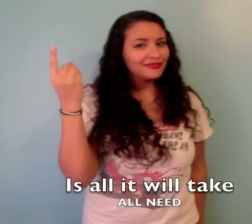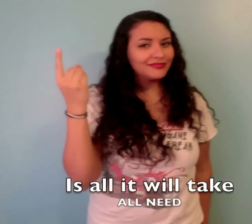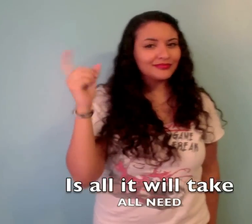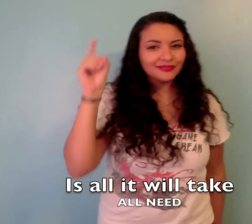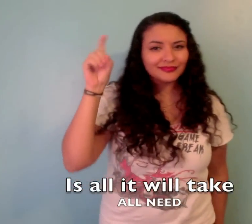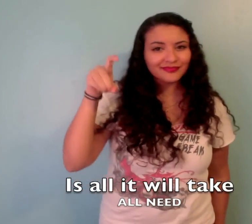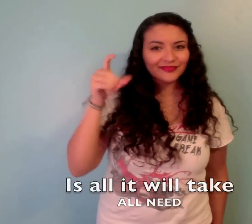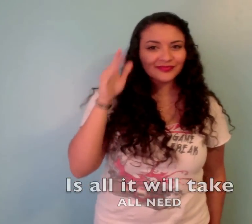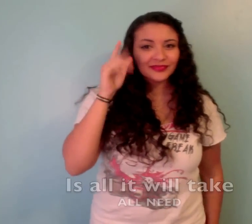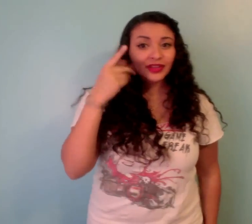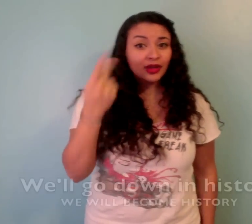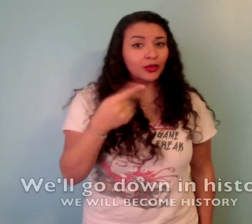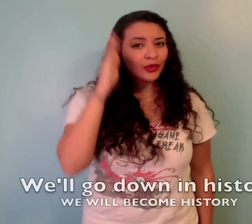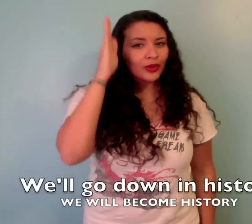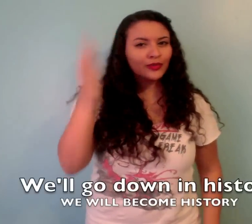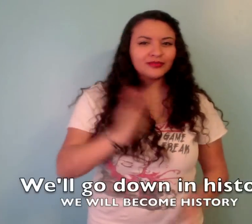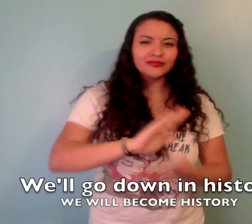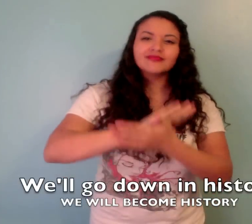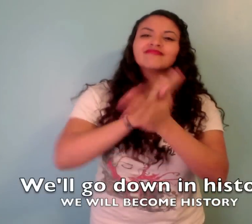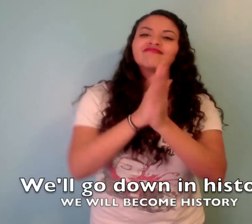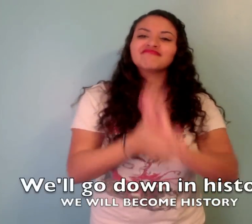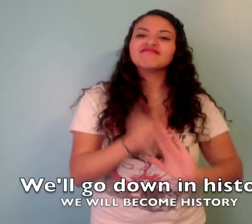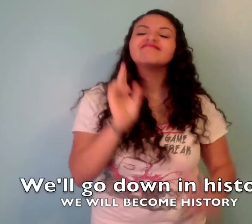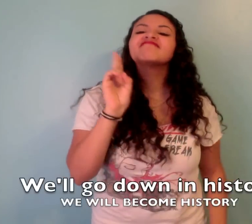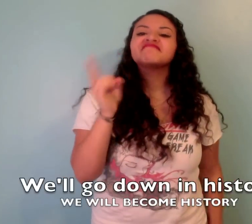all it will take Will go down in history,